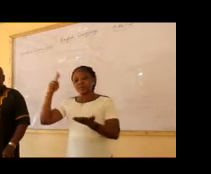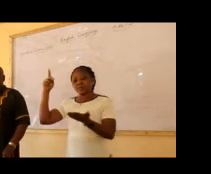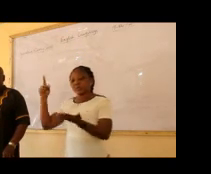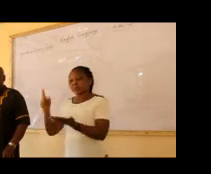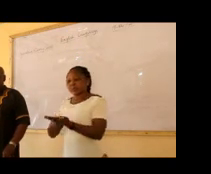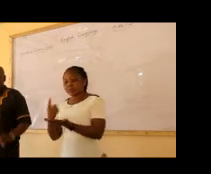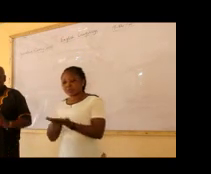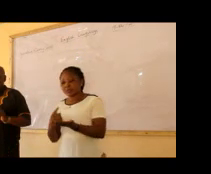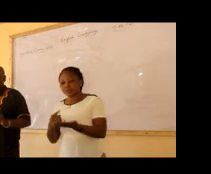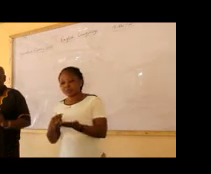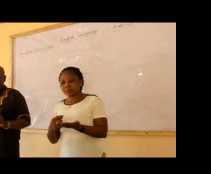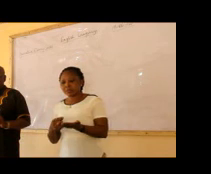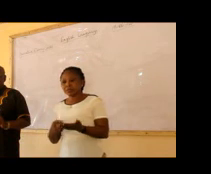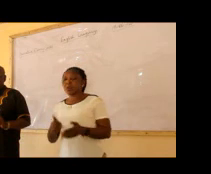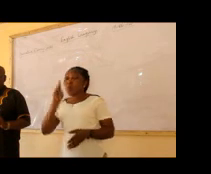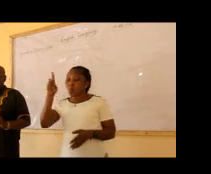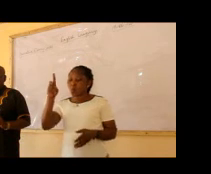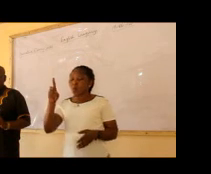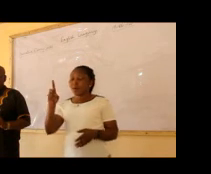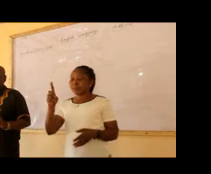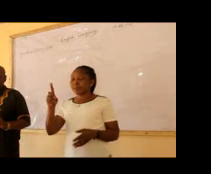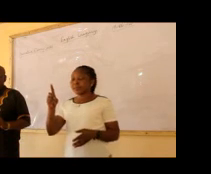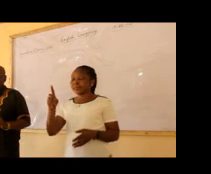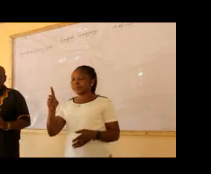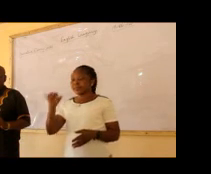discuss one idea.